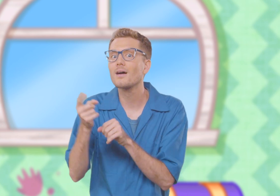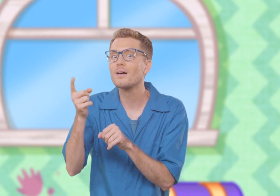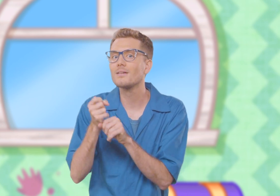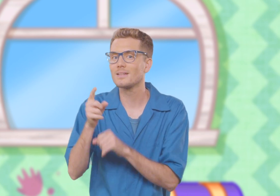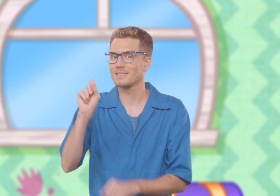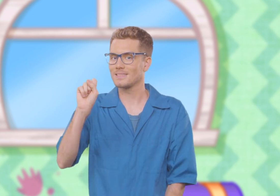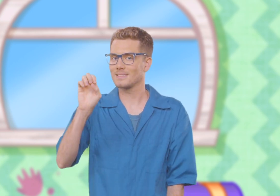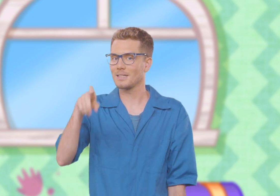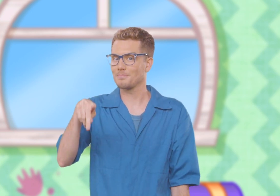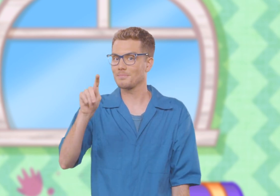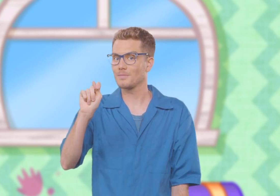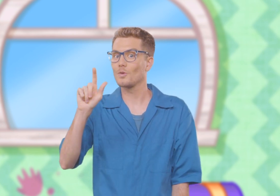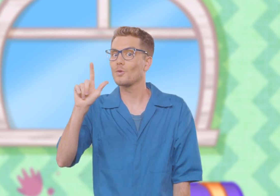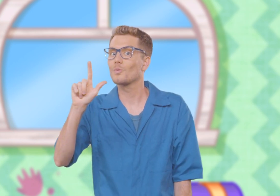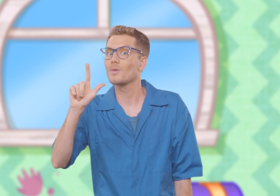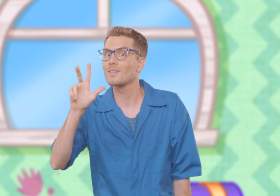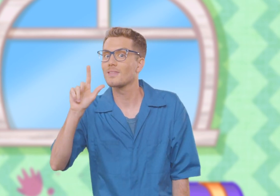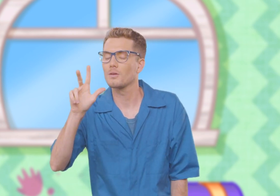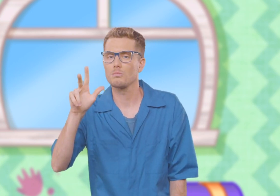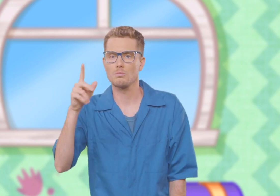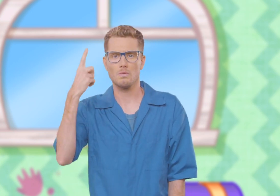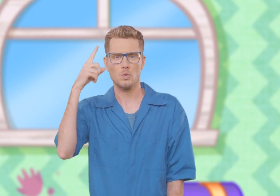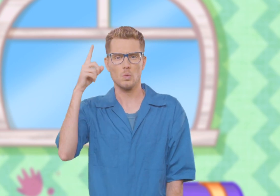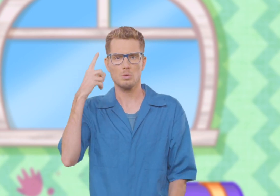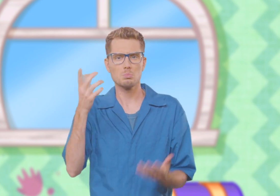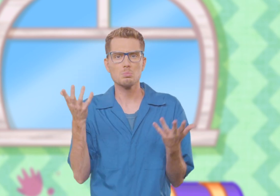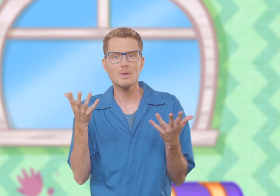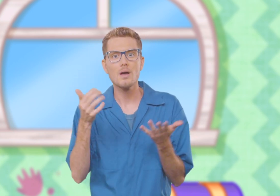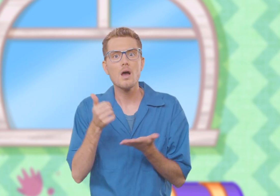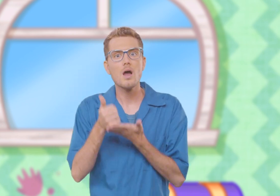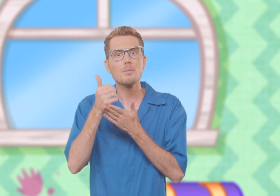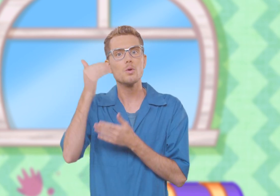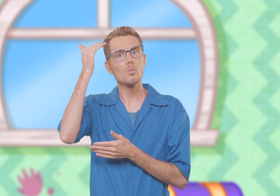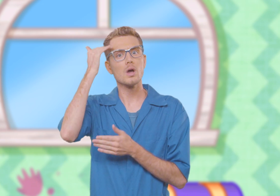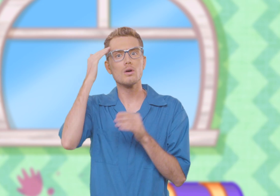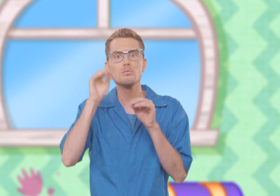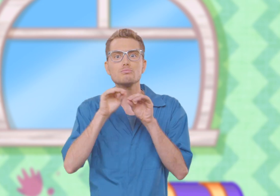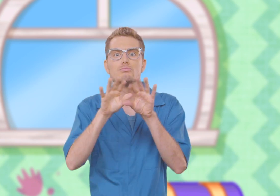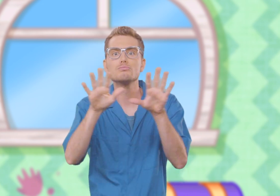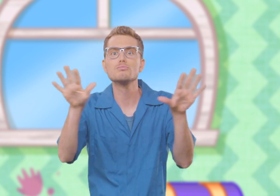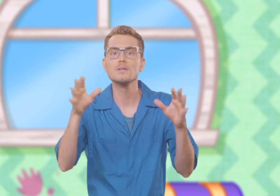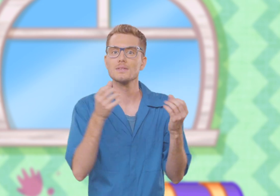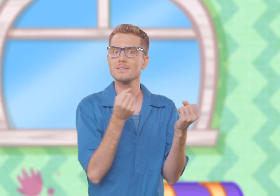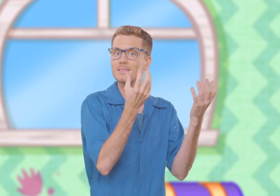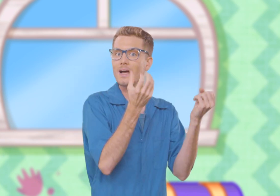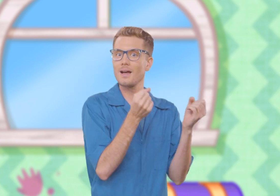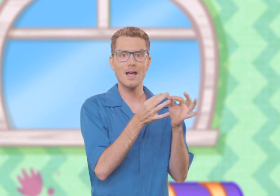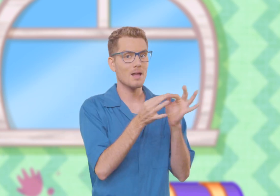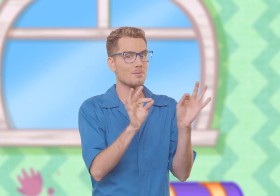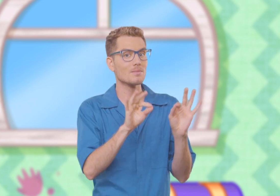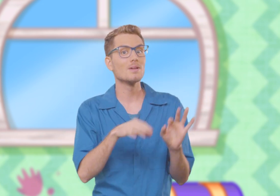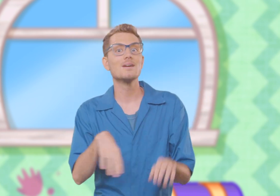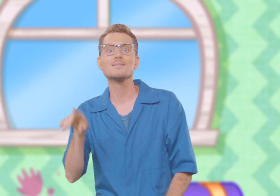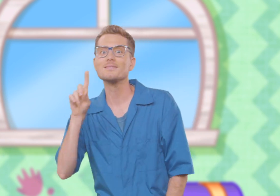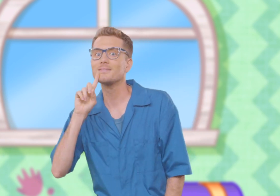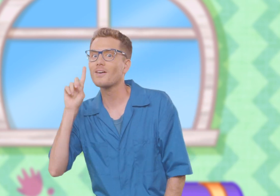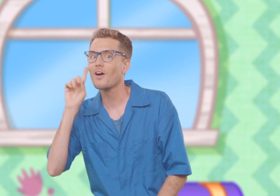every September 23rd. It's to raise awareness on just how important sign language and